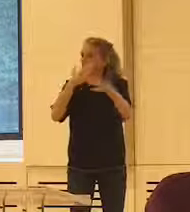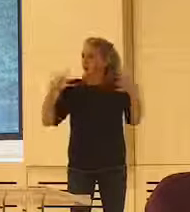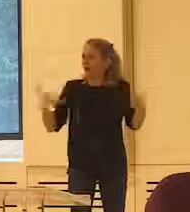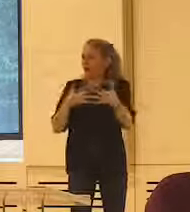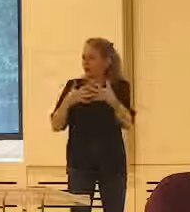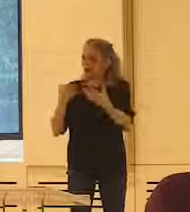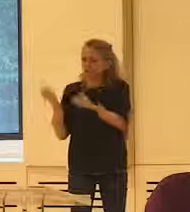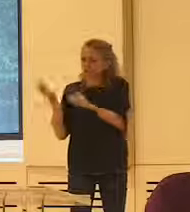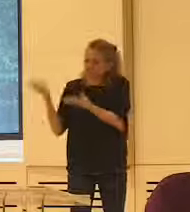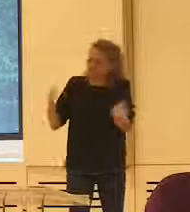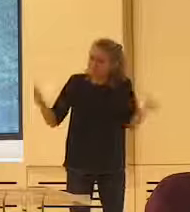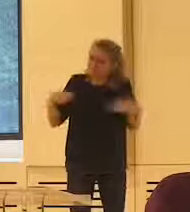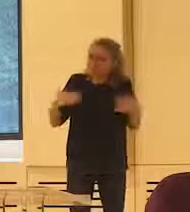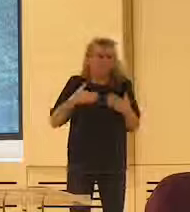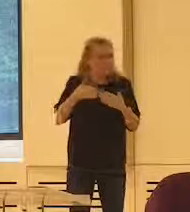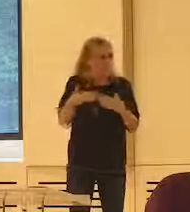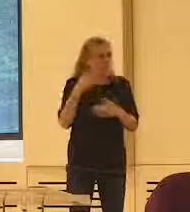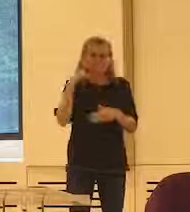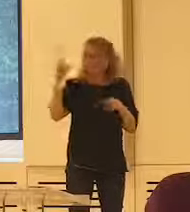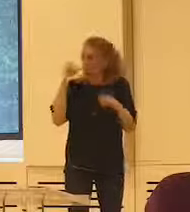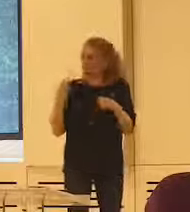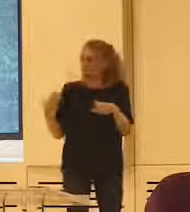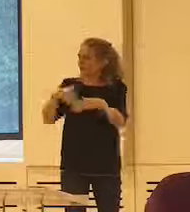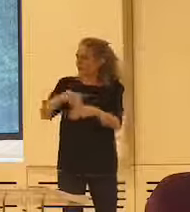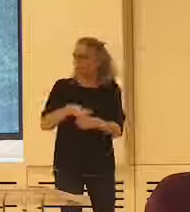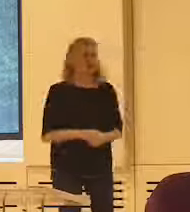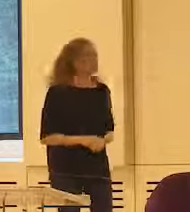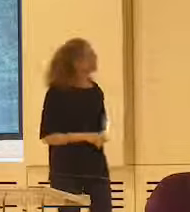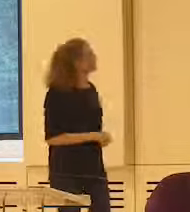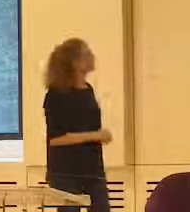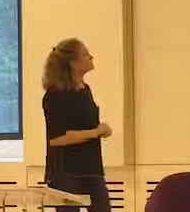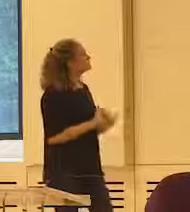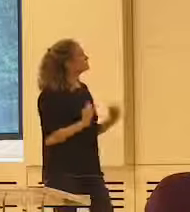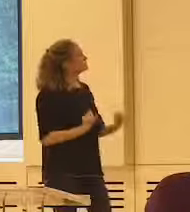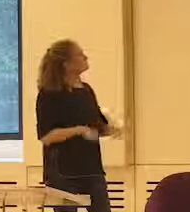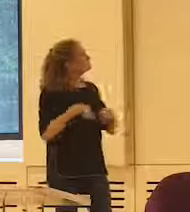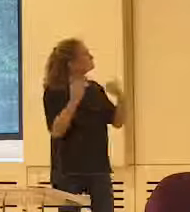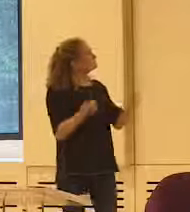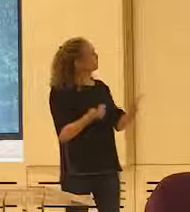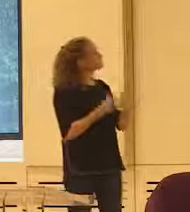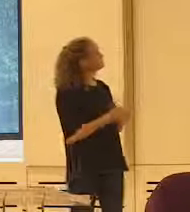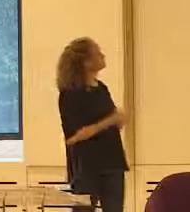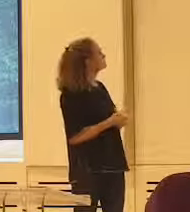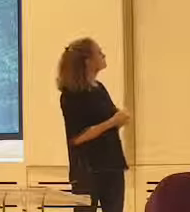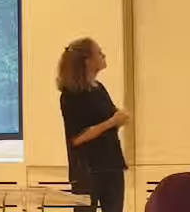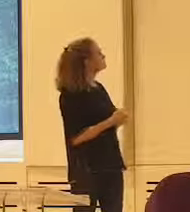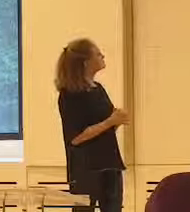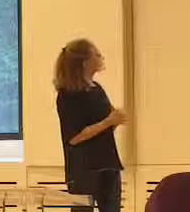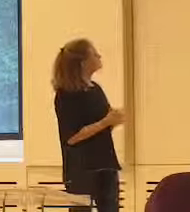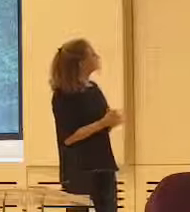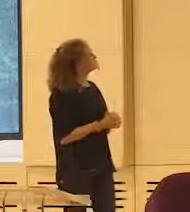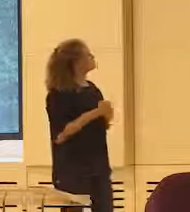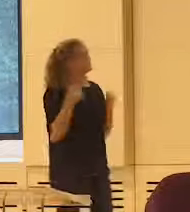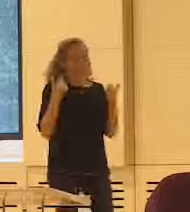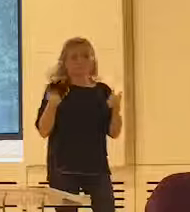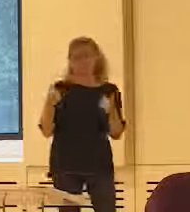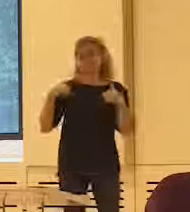the future, so we can plan and create strategies, including deaf issues.